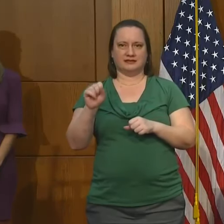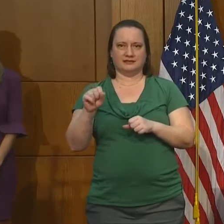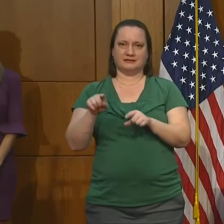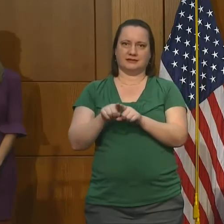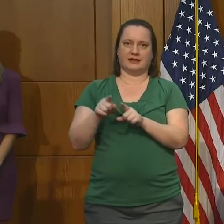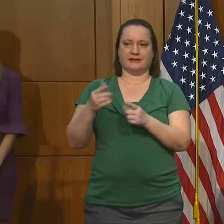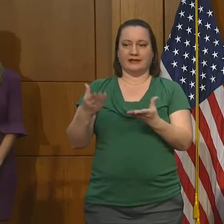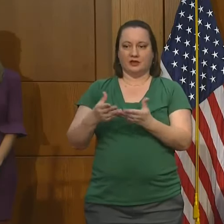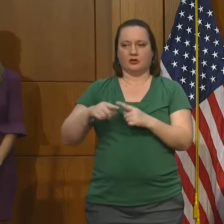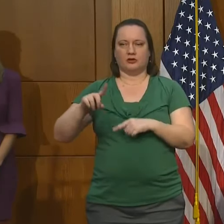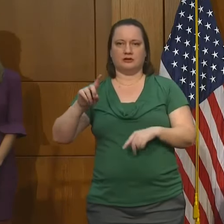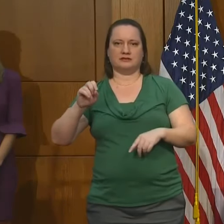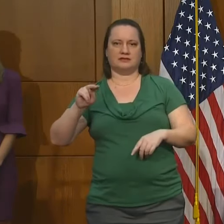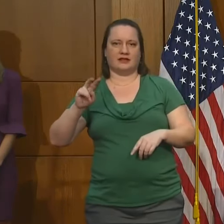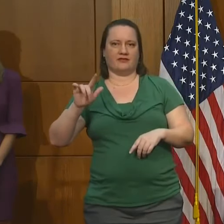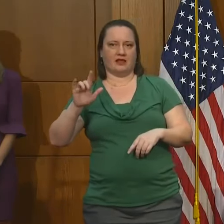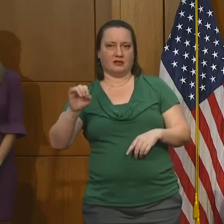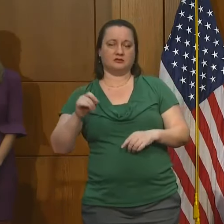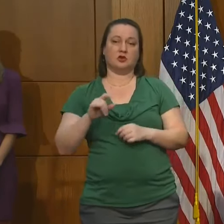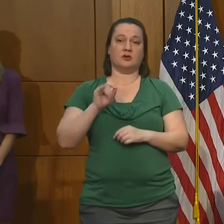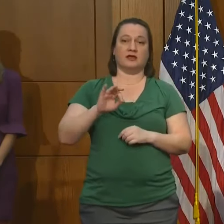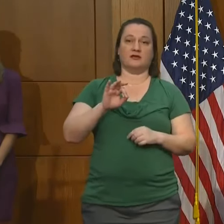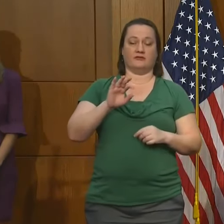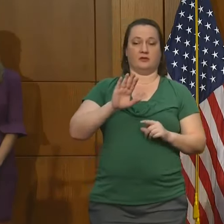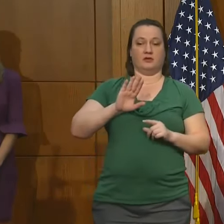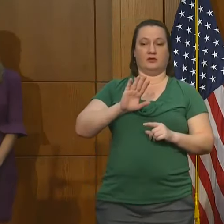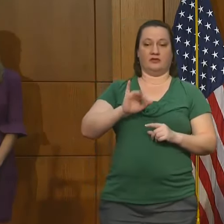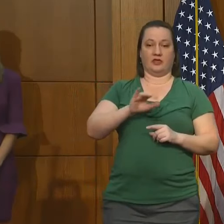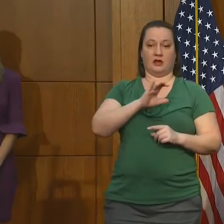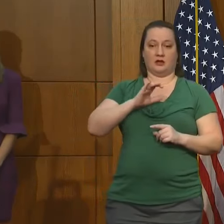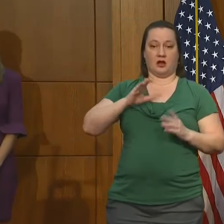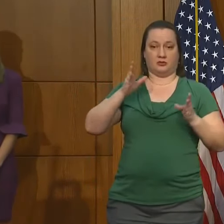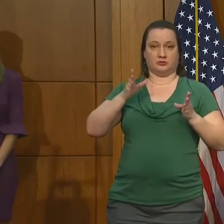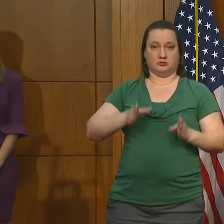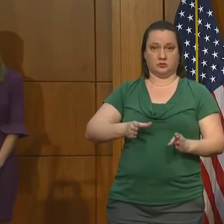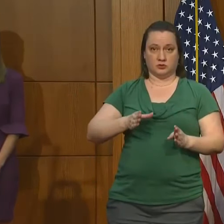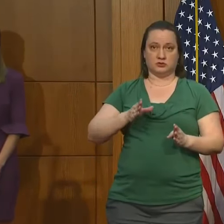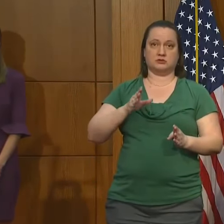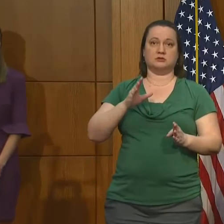the McEachin caveat does get attached to the